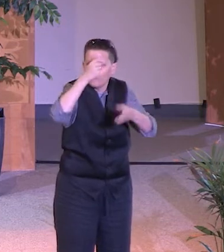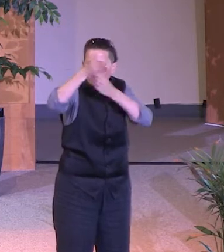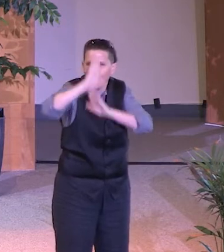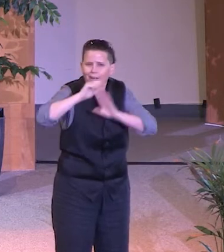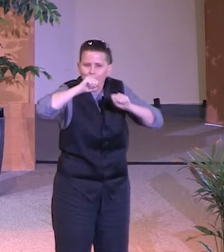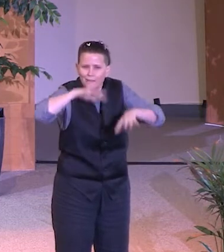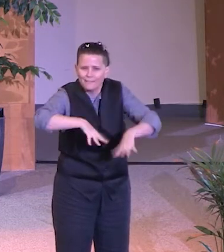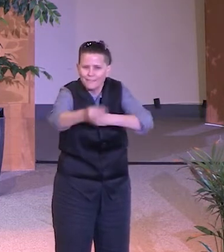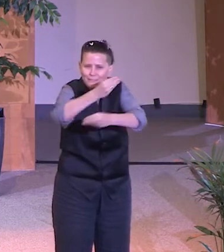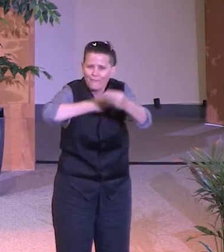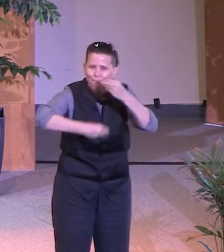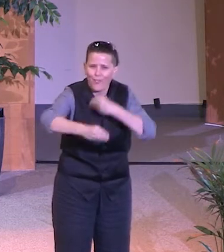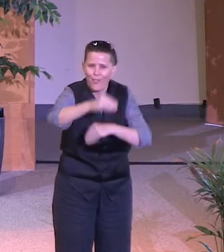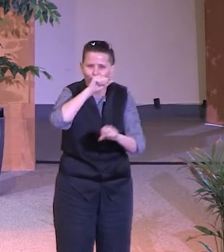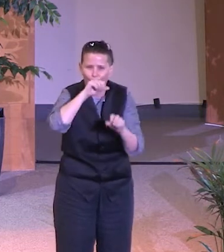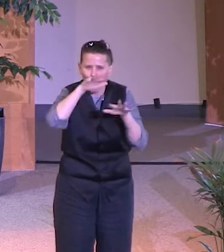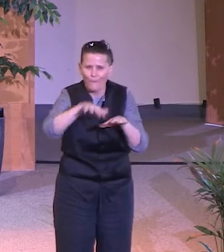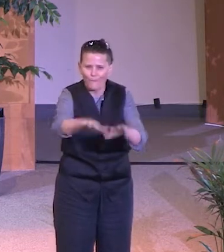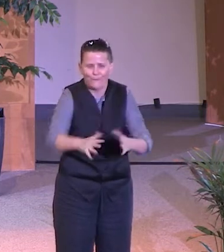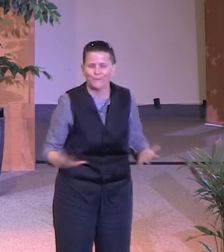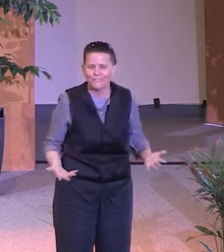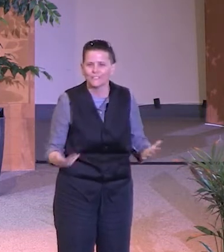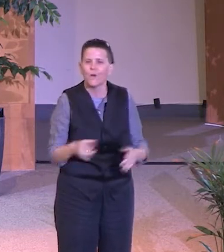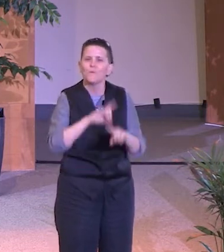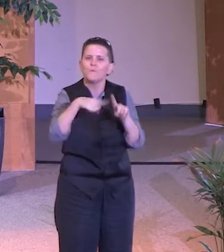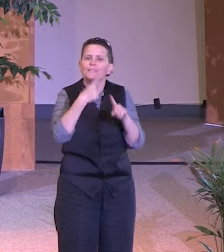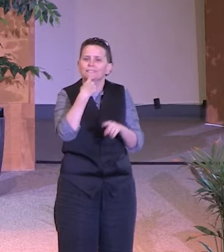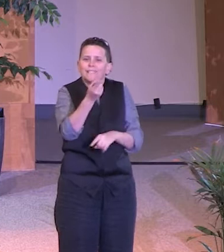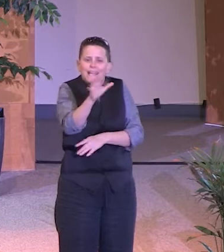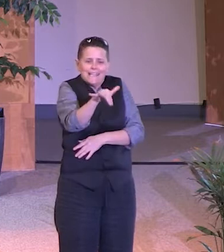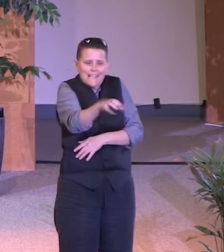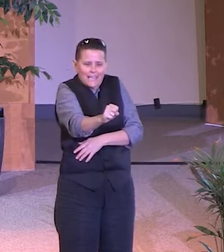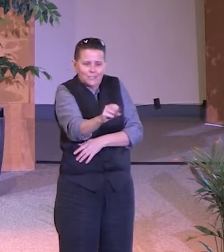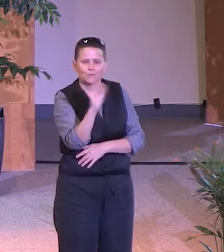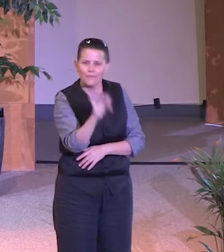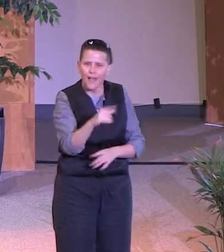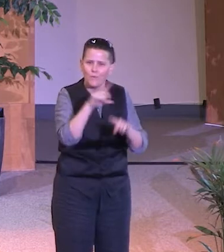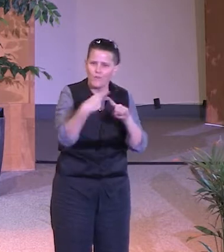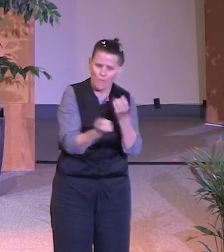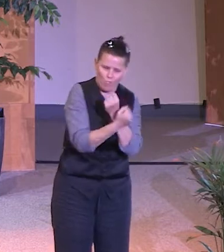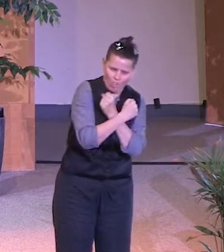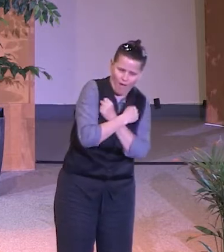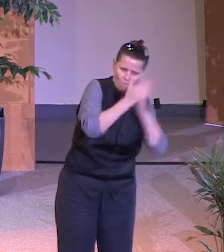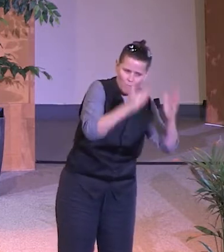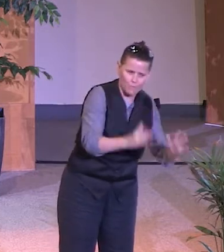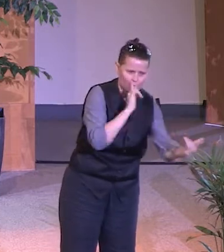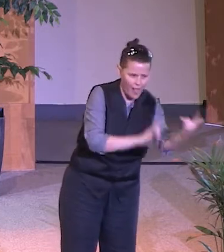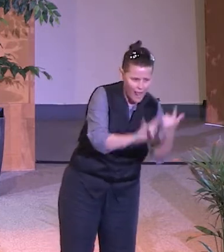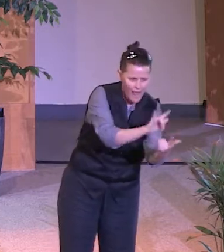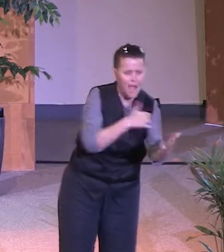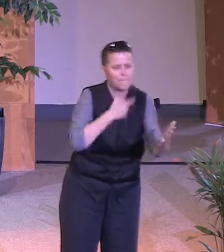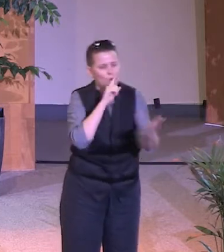Yes, so we say yes to that. So think about that every time that you're loving someone, praising someone, giving